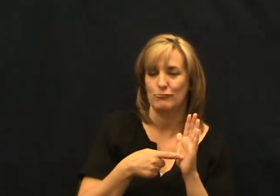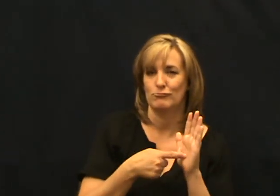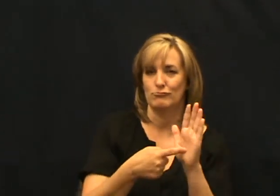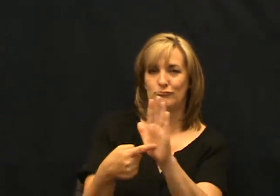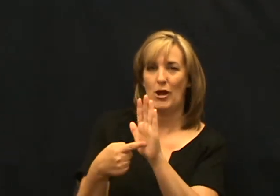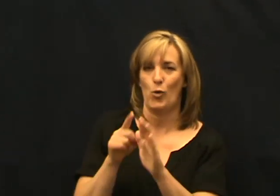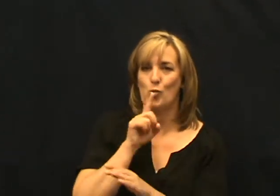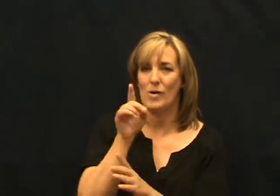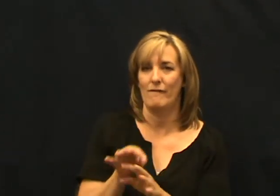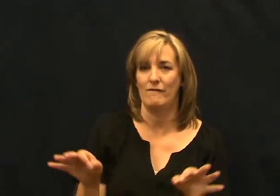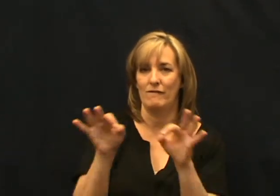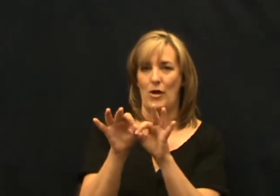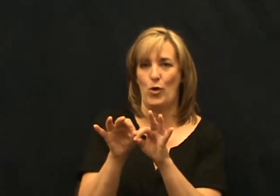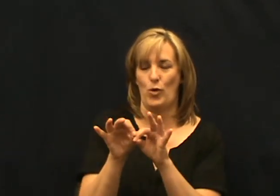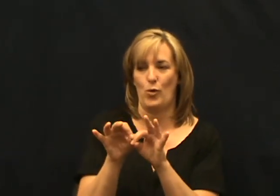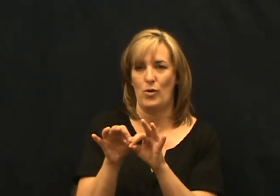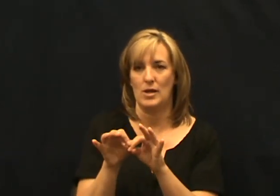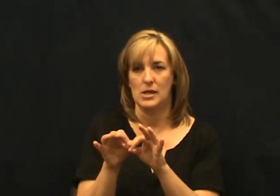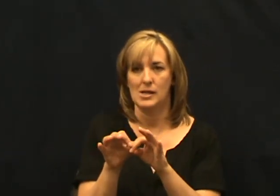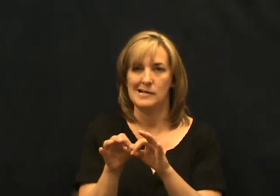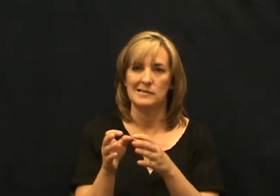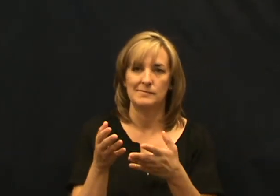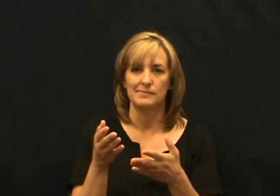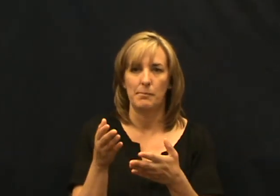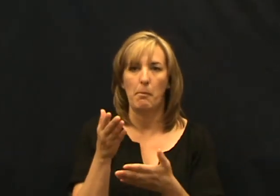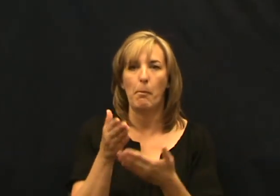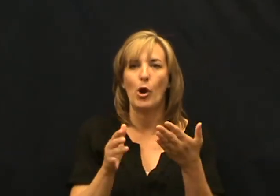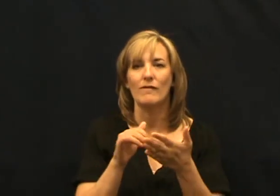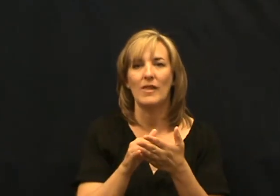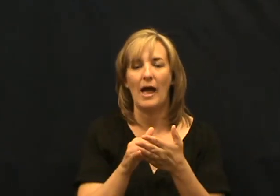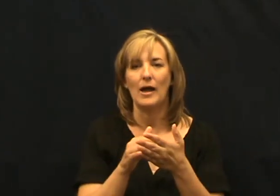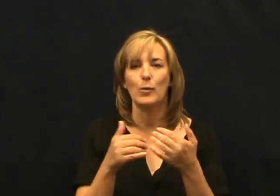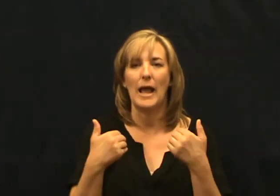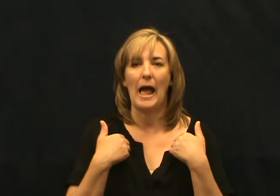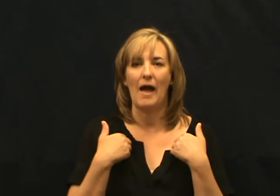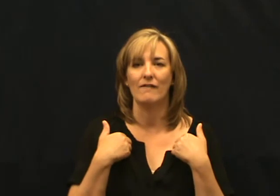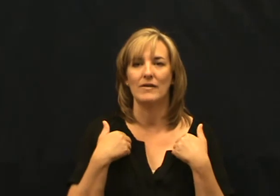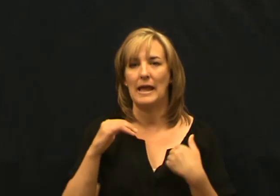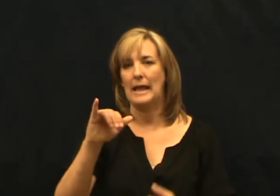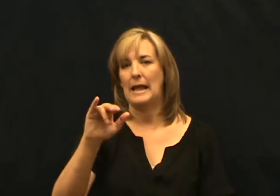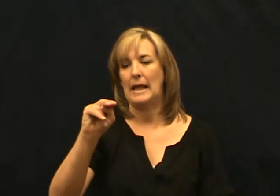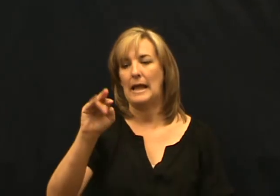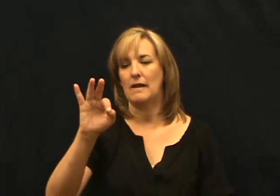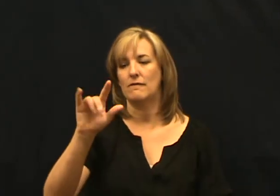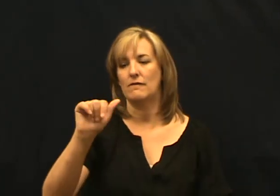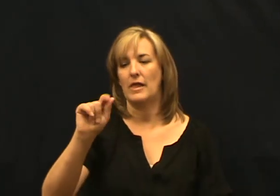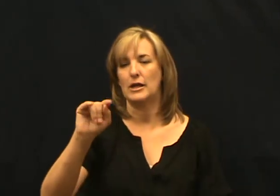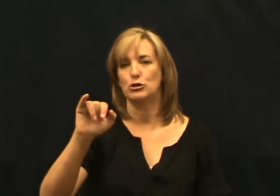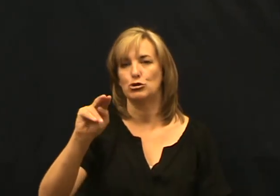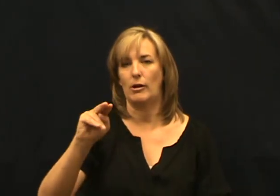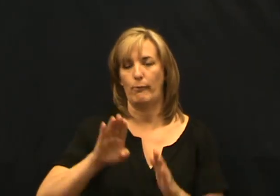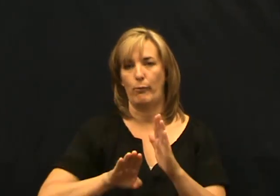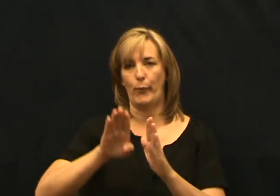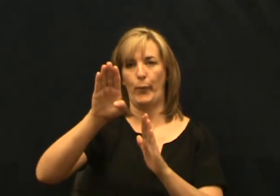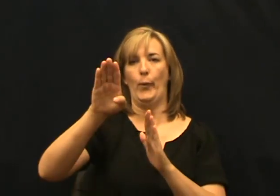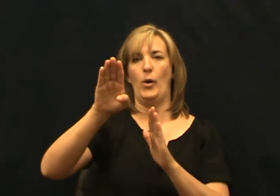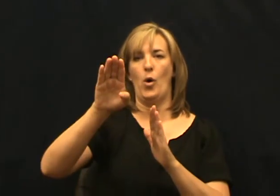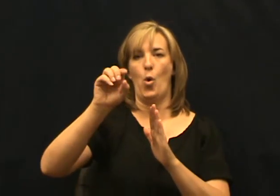with potential inflation or deflation, but the other part has to do, more importantly,